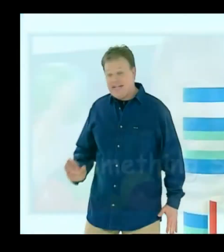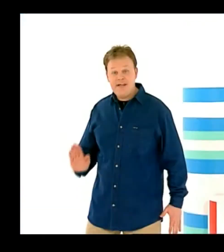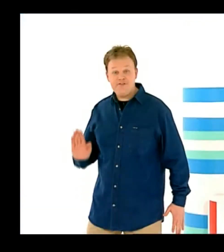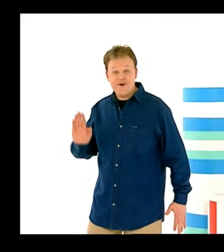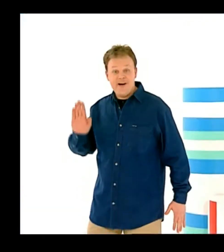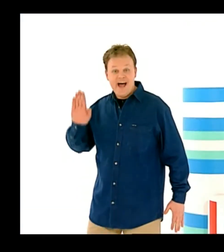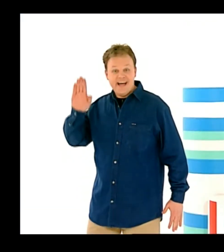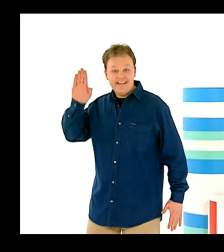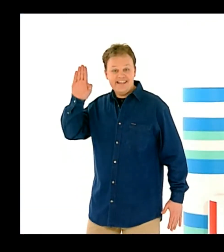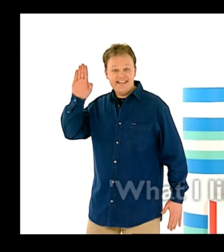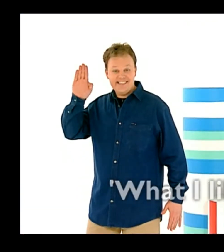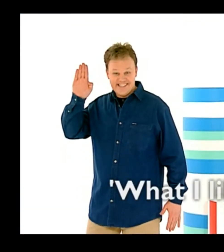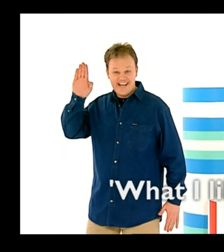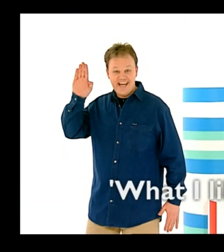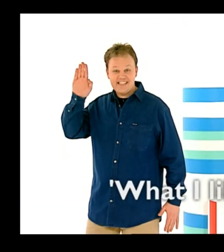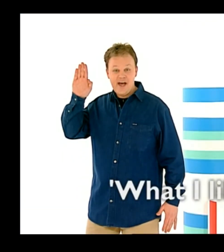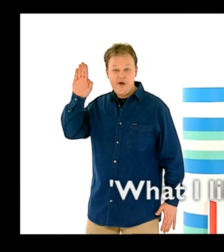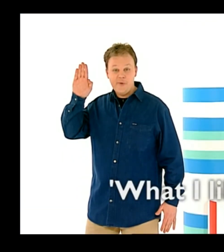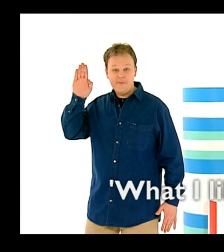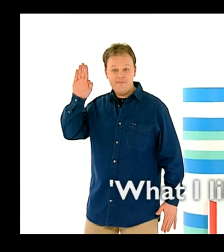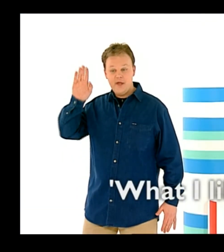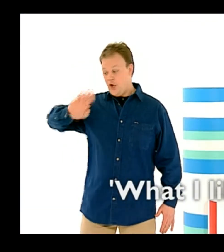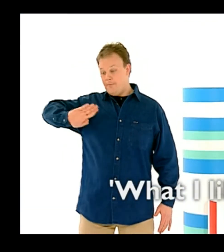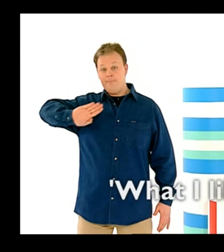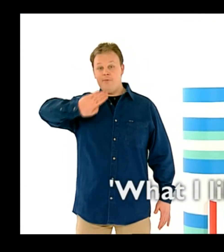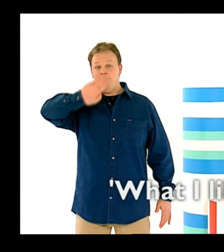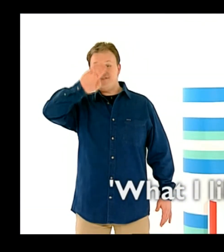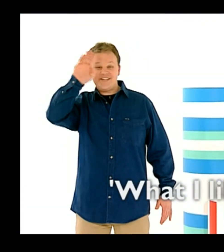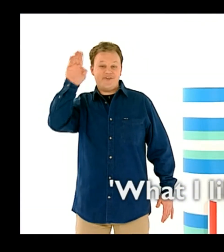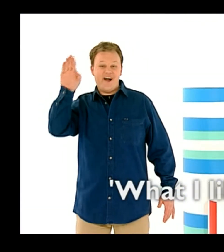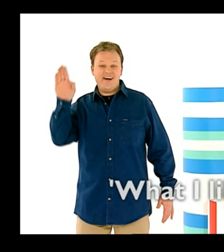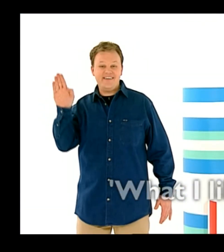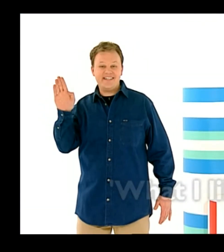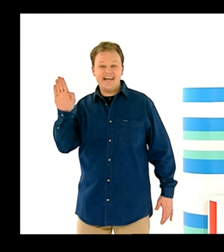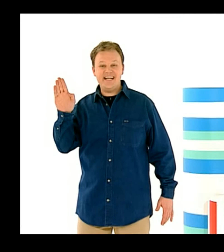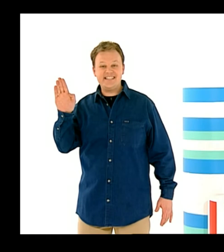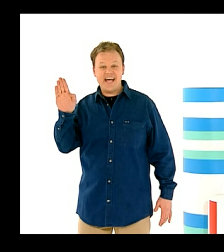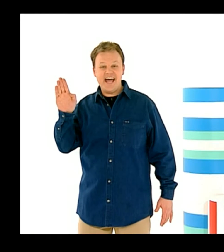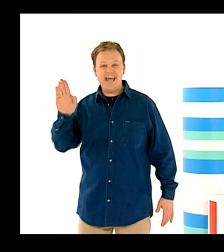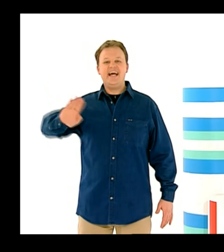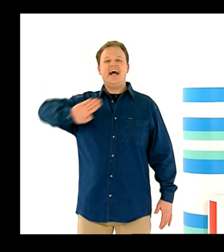Lift your hand just like so. Move it around and say, hello!